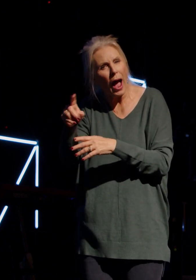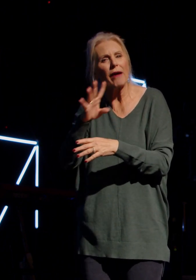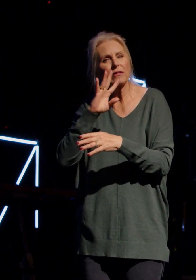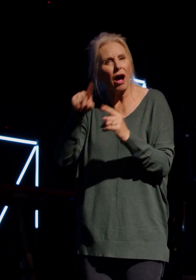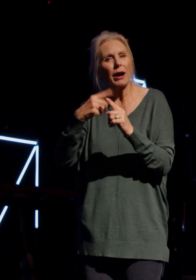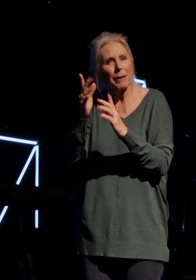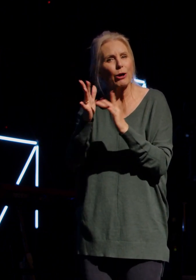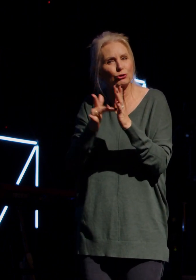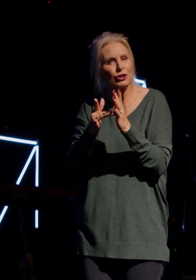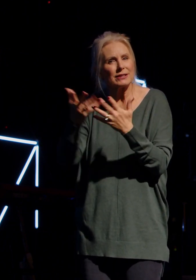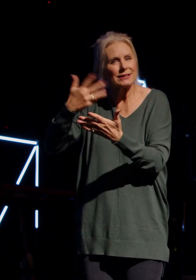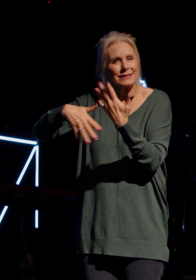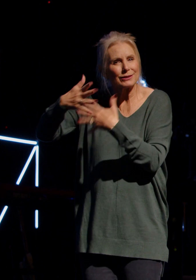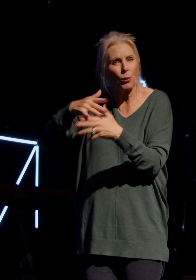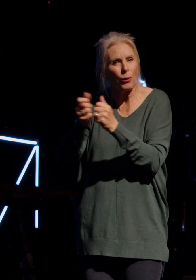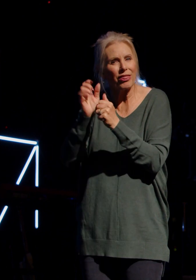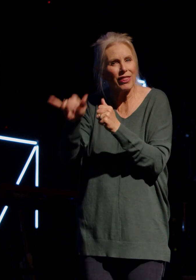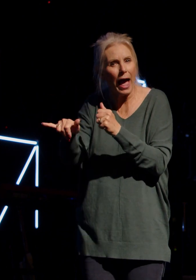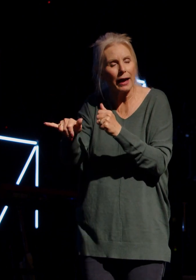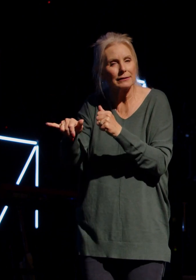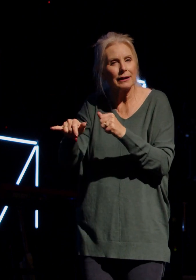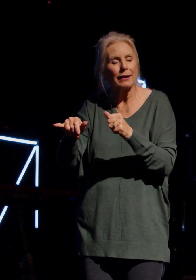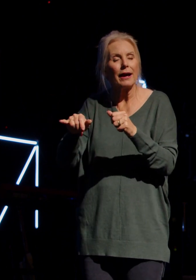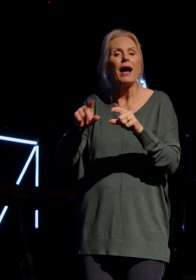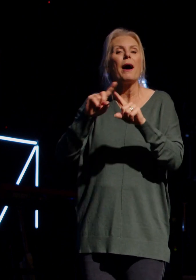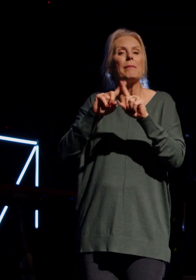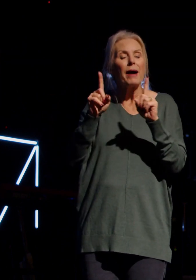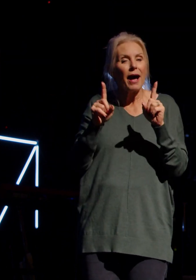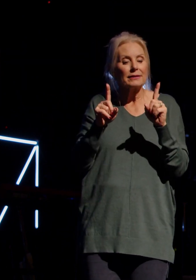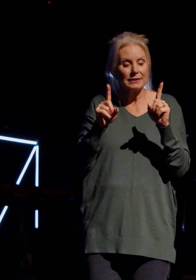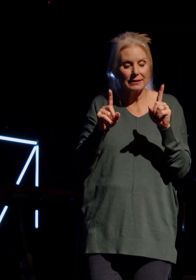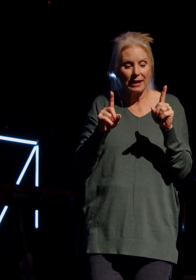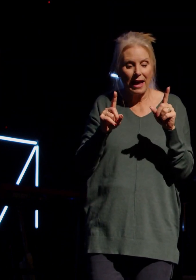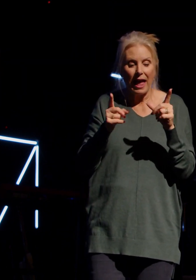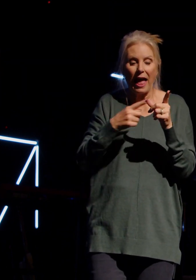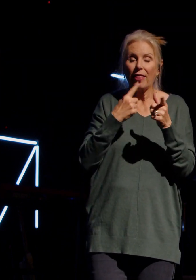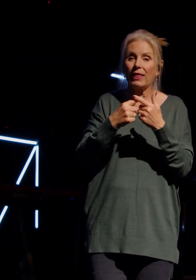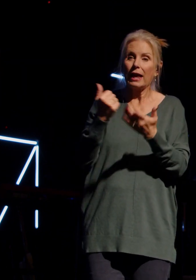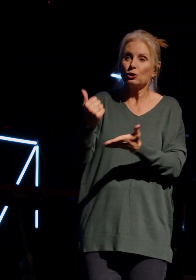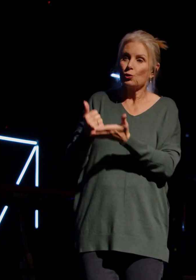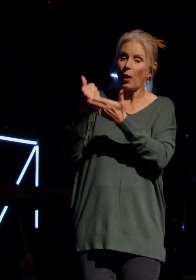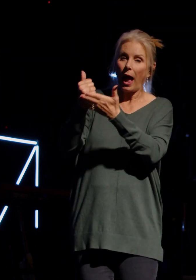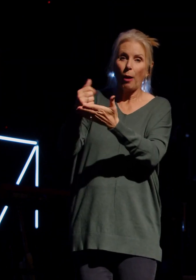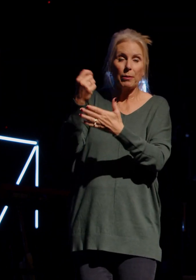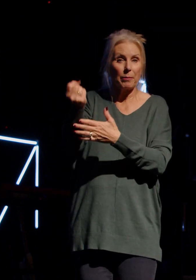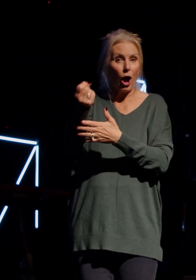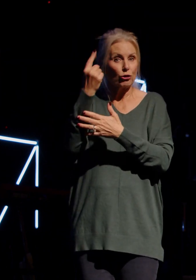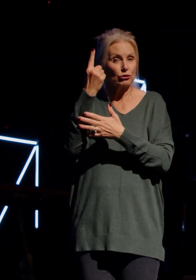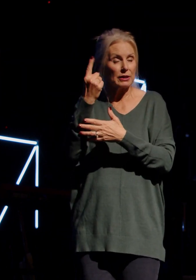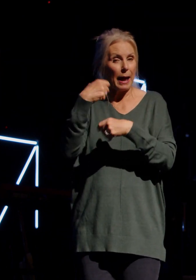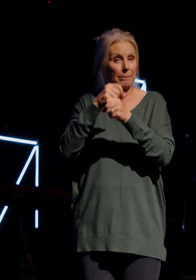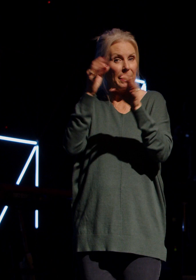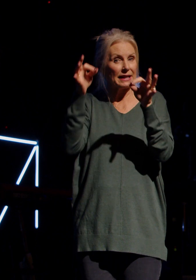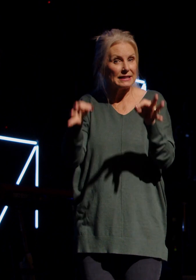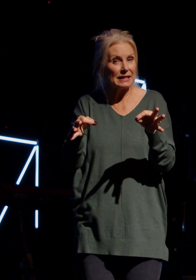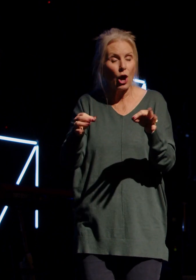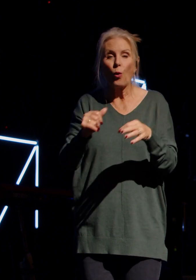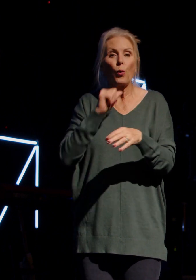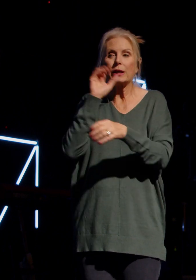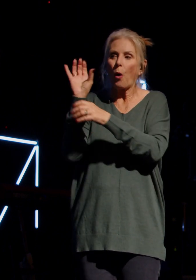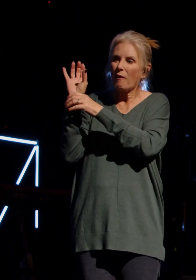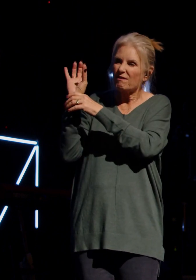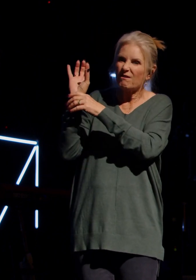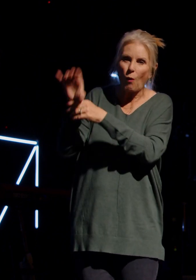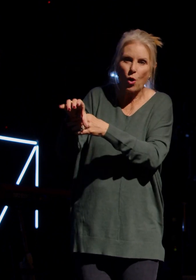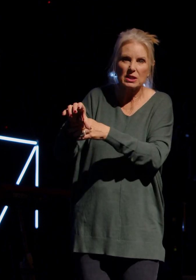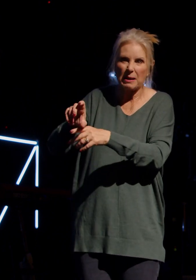well thought of by outsiders, at the same time preaching the gospel of who Jesus is, and then we help them understand and make a decision. It's not that we force their hand